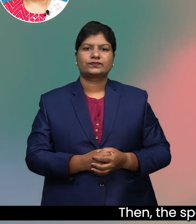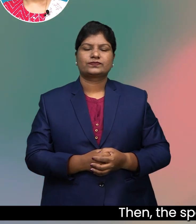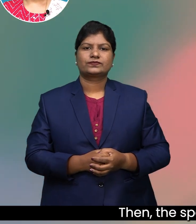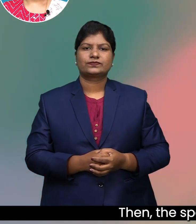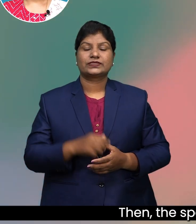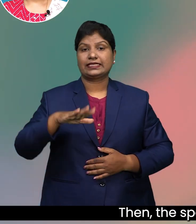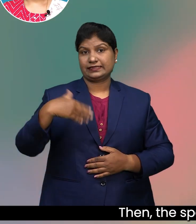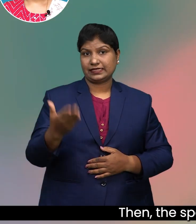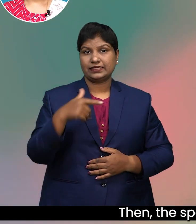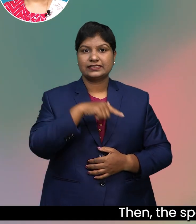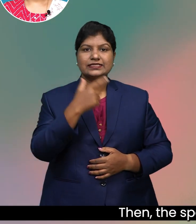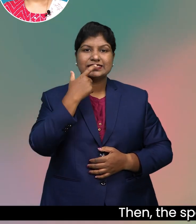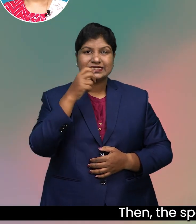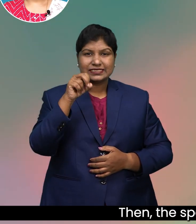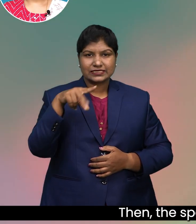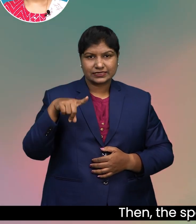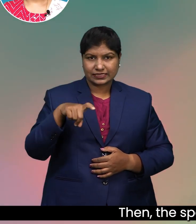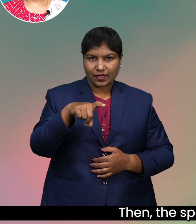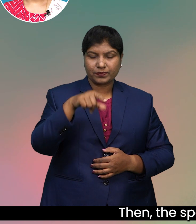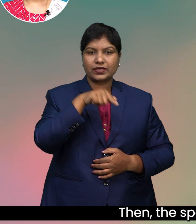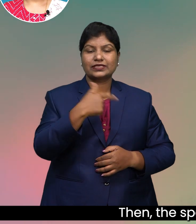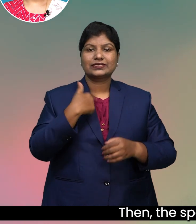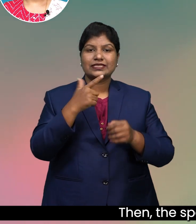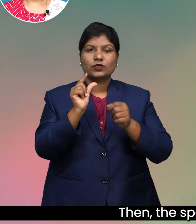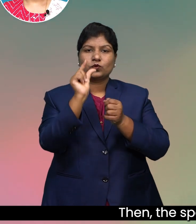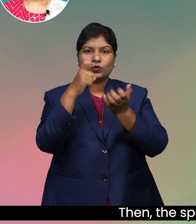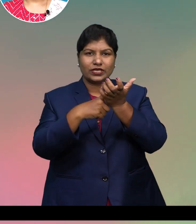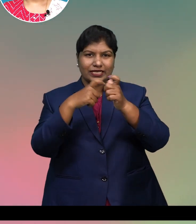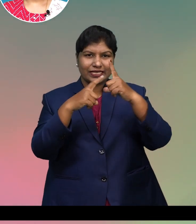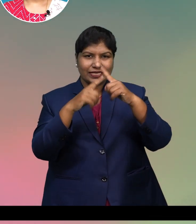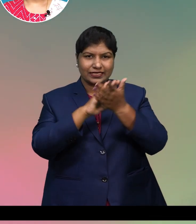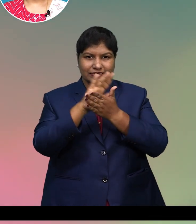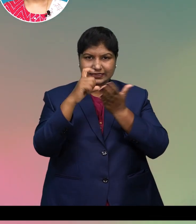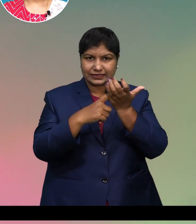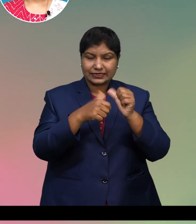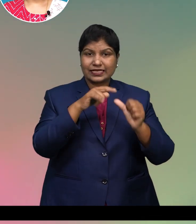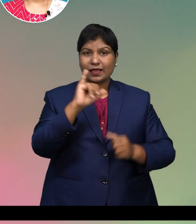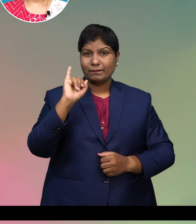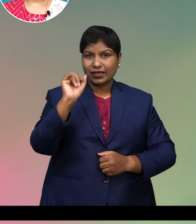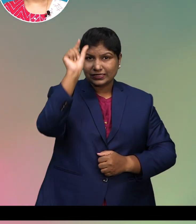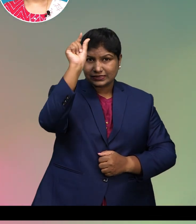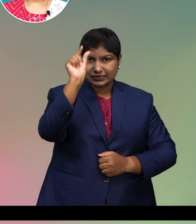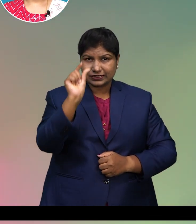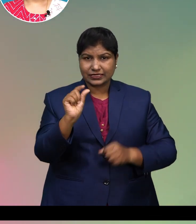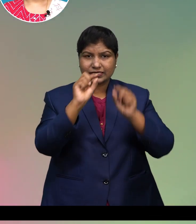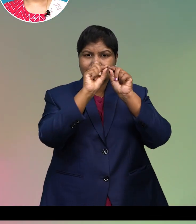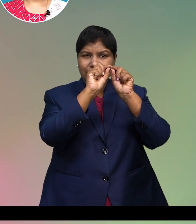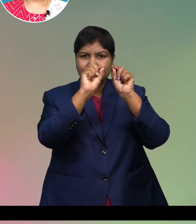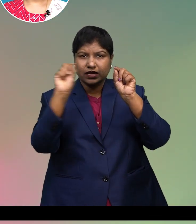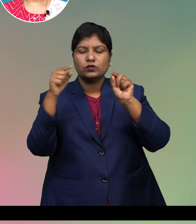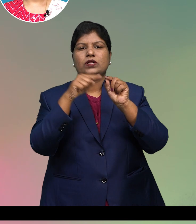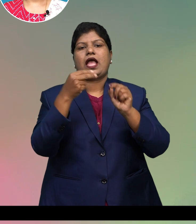Then, the sperms move to the urethra of the penis